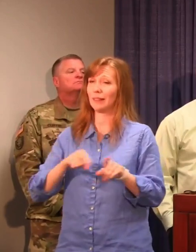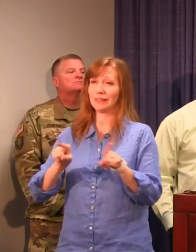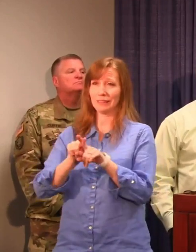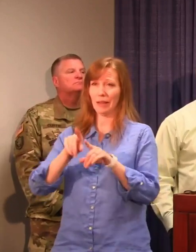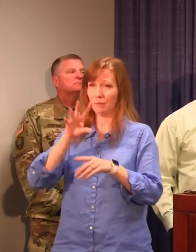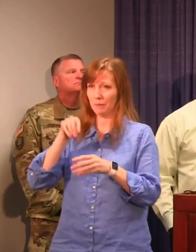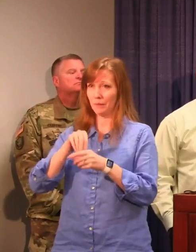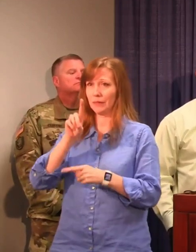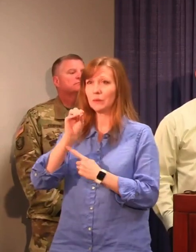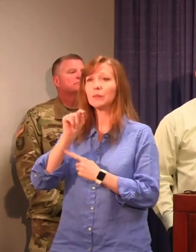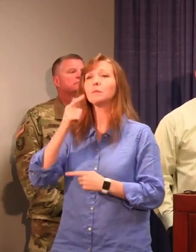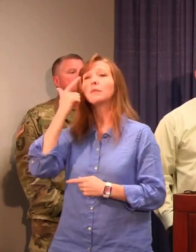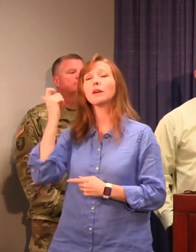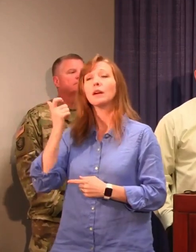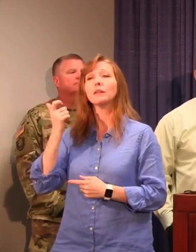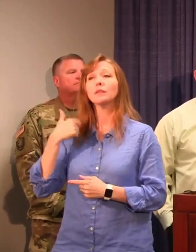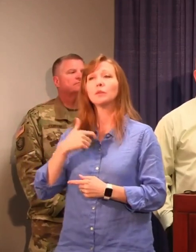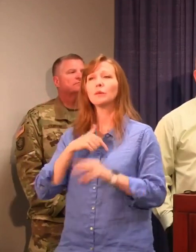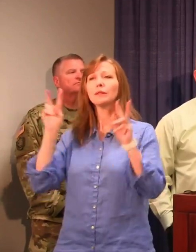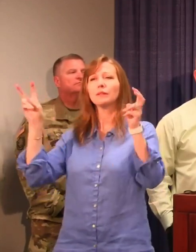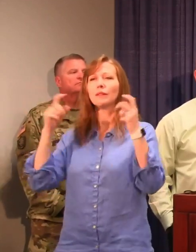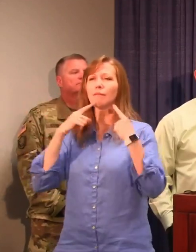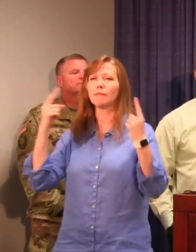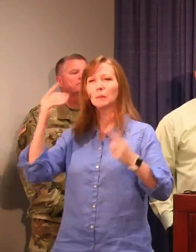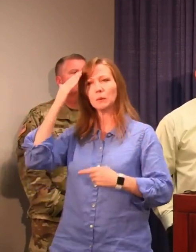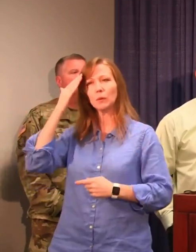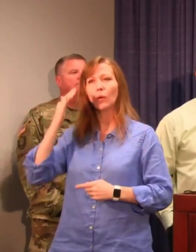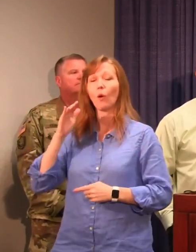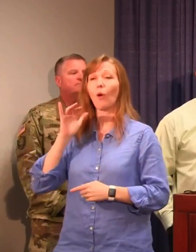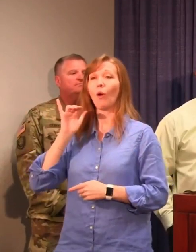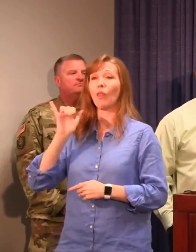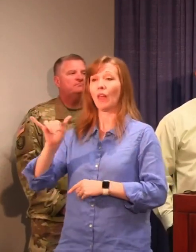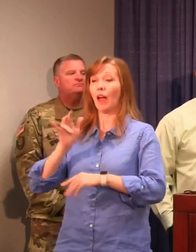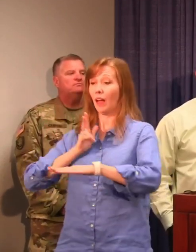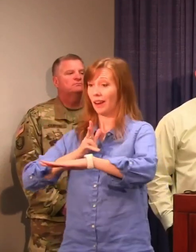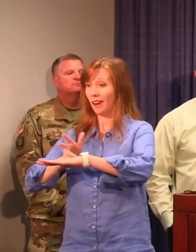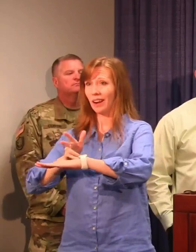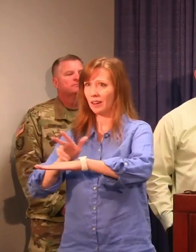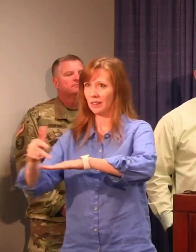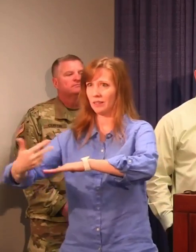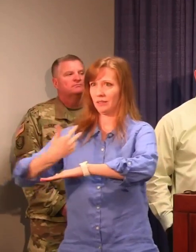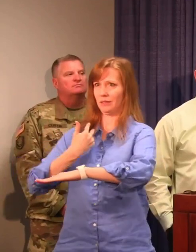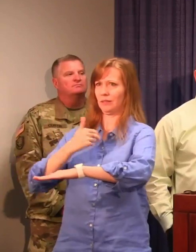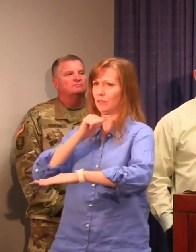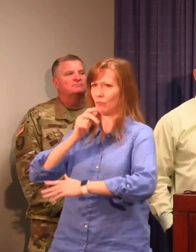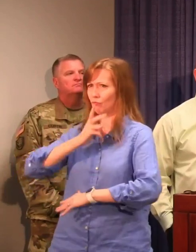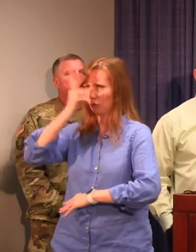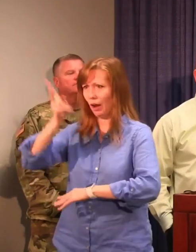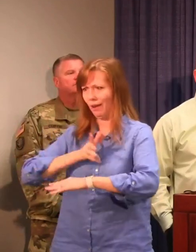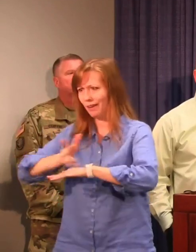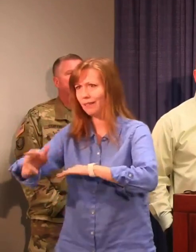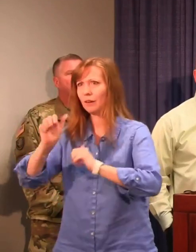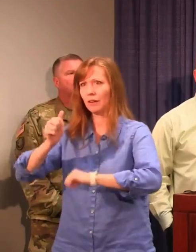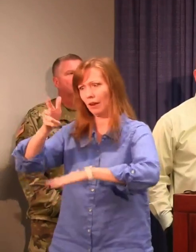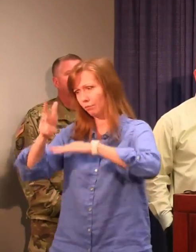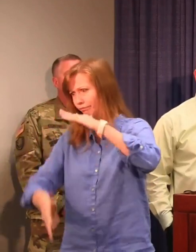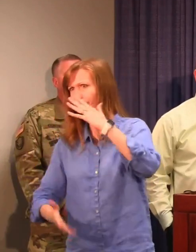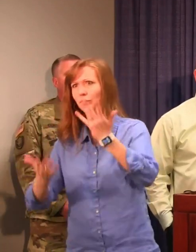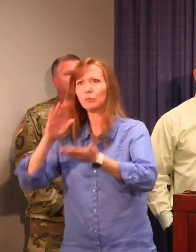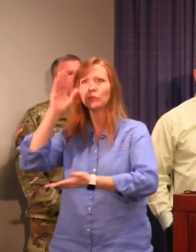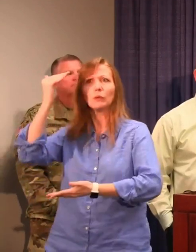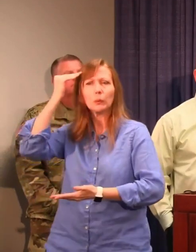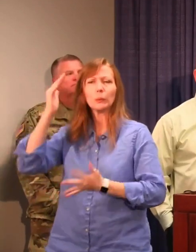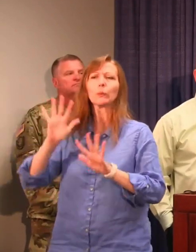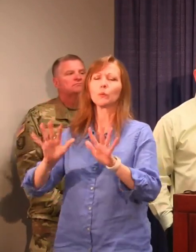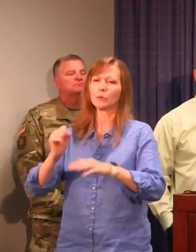always uncertain about how much water is on the road and what are the conditions under that water. And so we ask you to obey the traveler information, obey